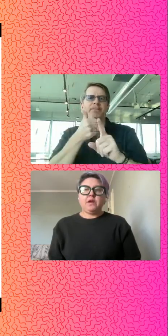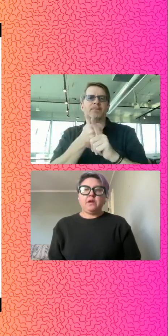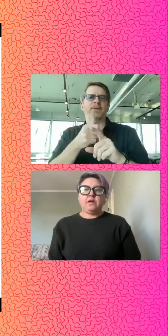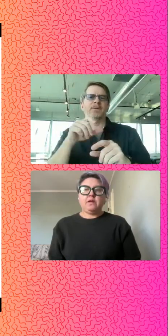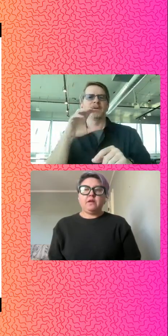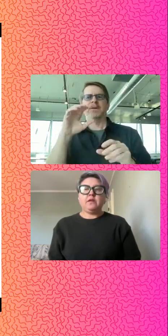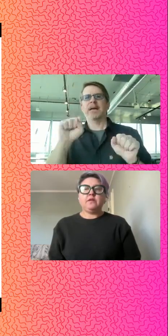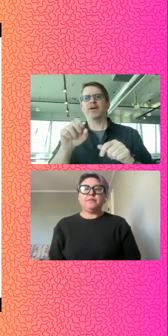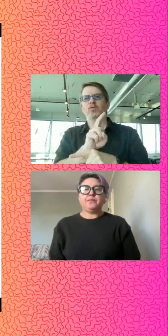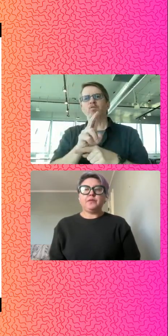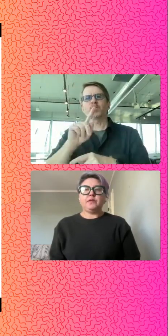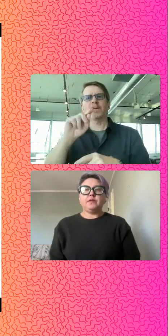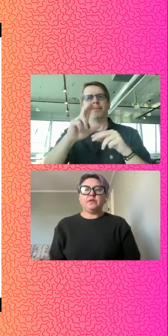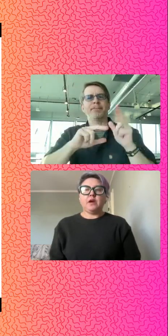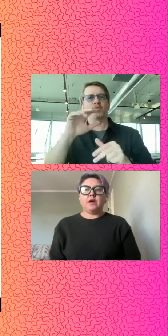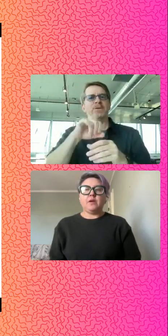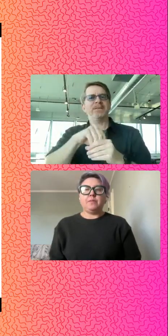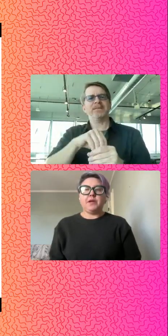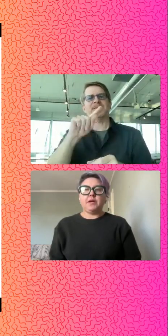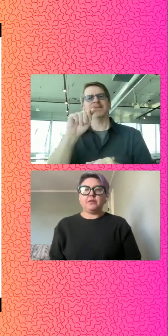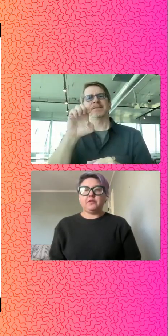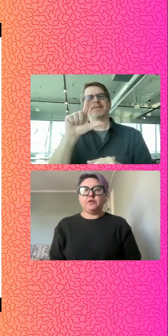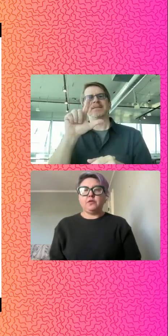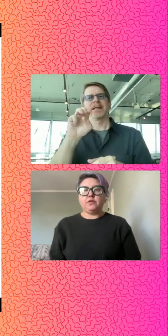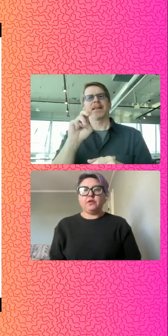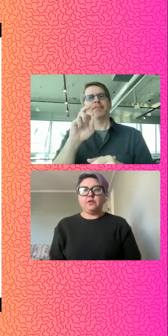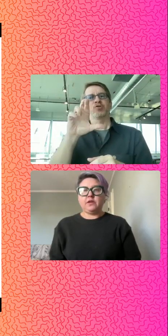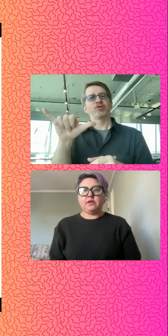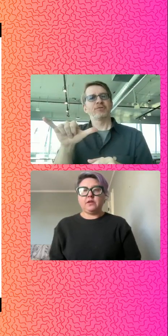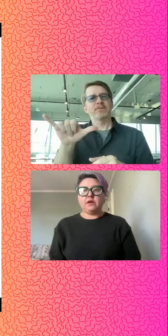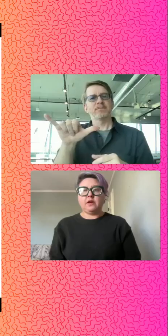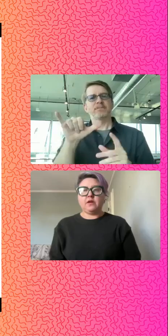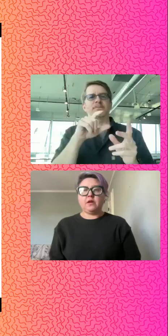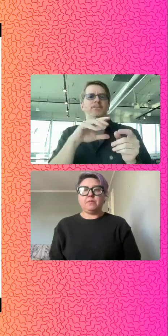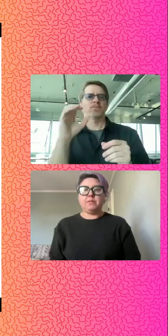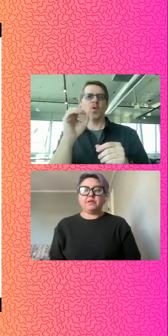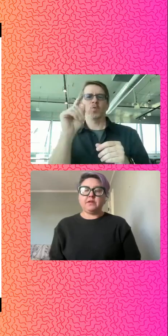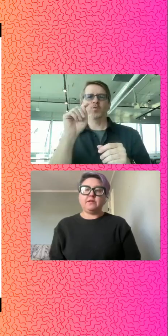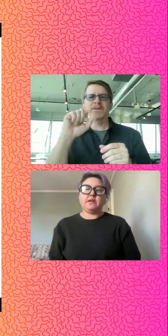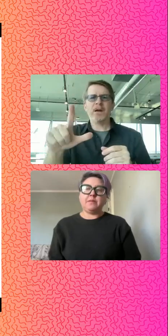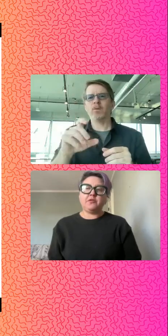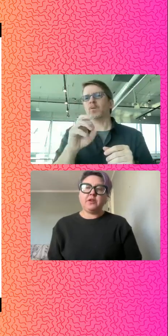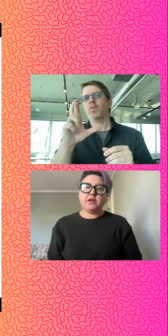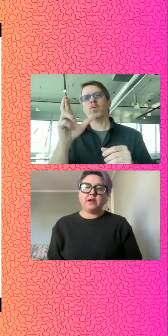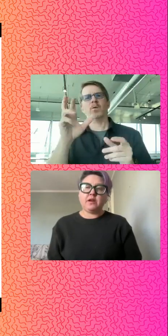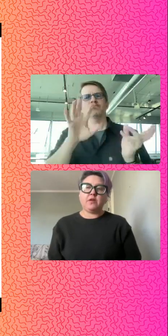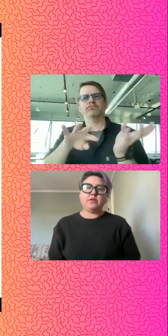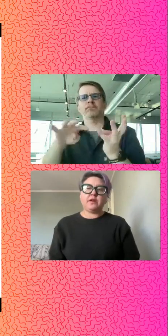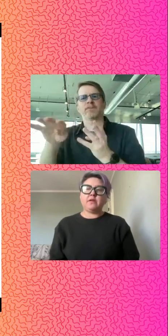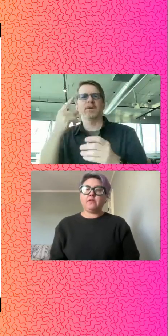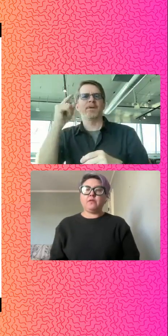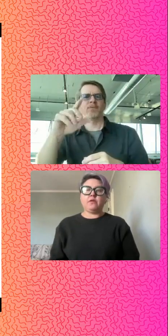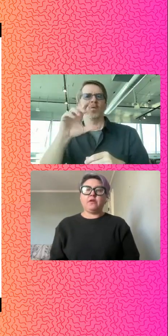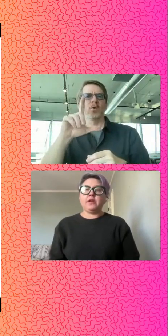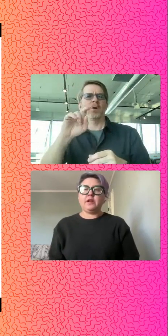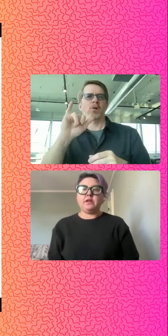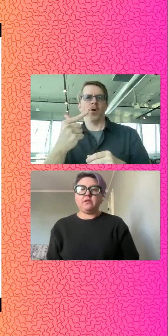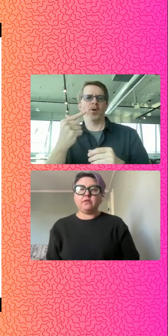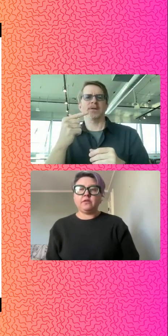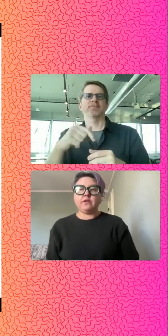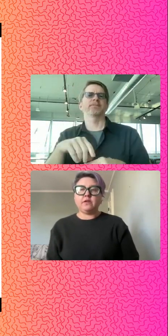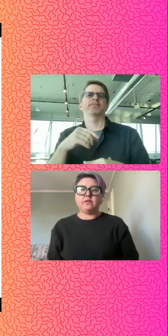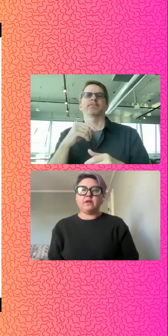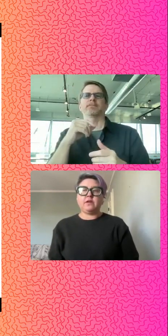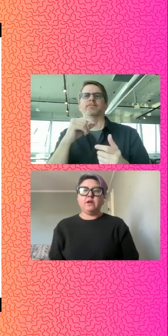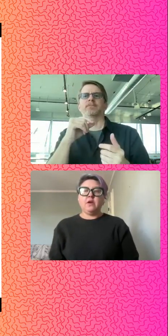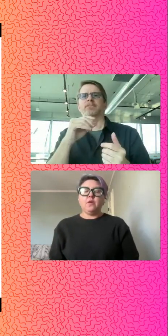And then we had being able to using the built-in telemetry, OTel or anything